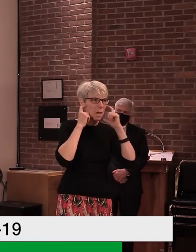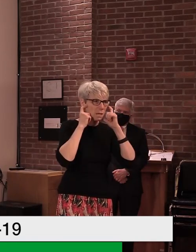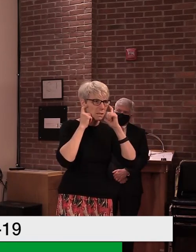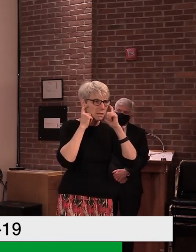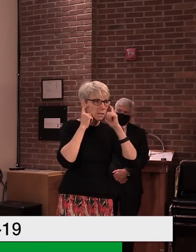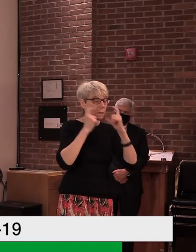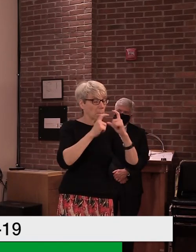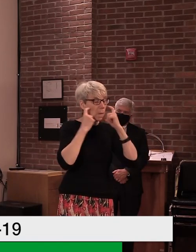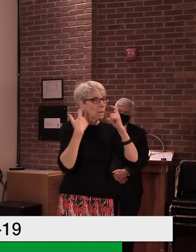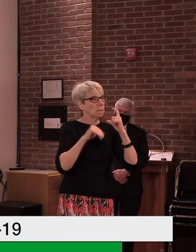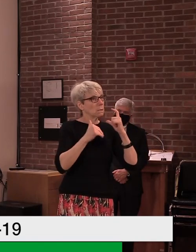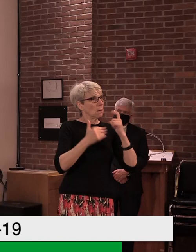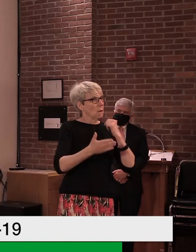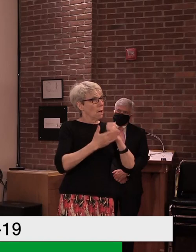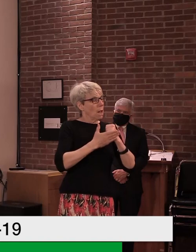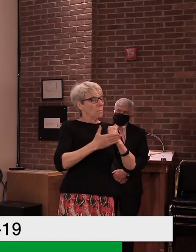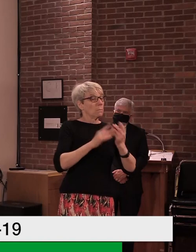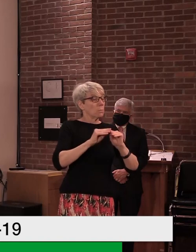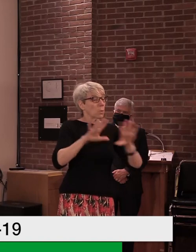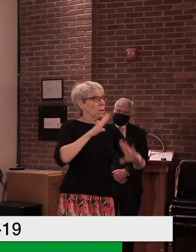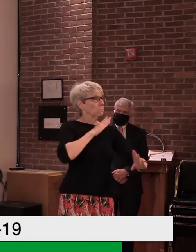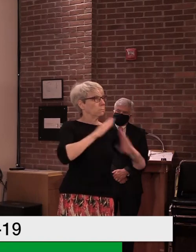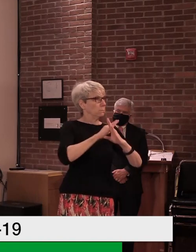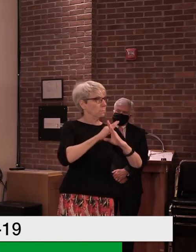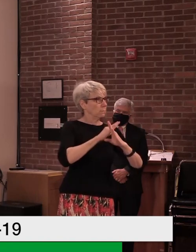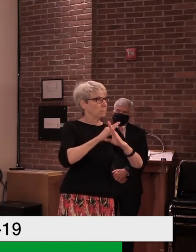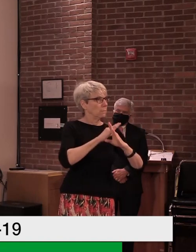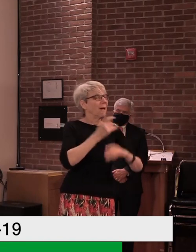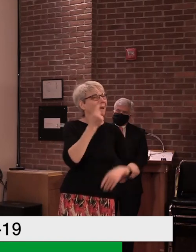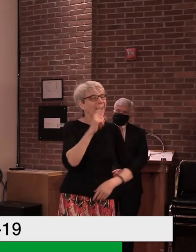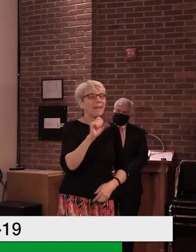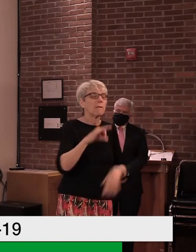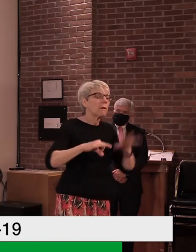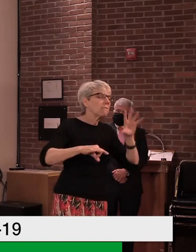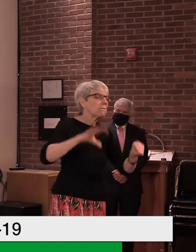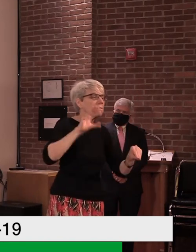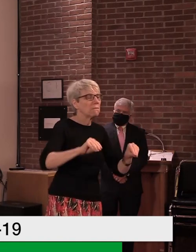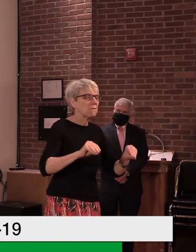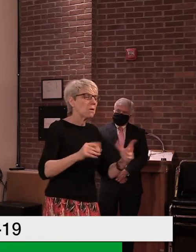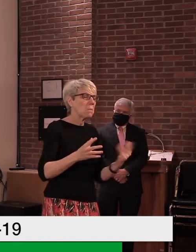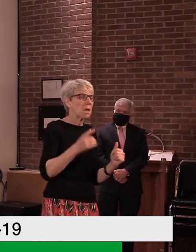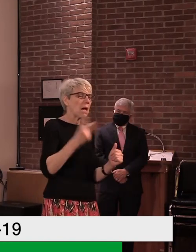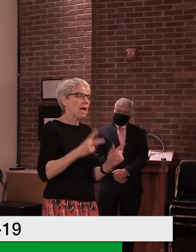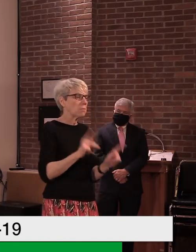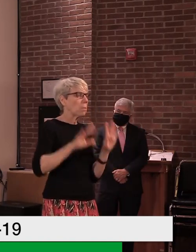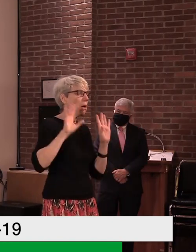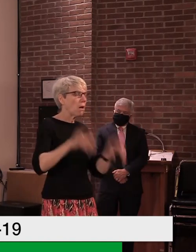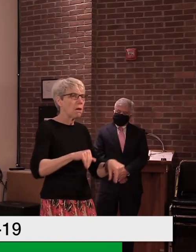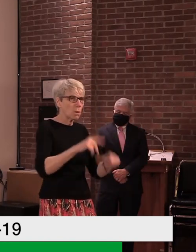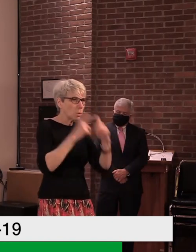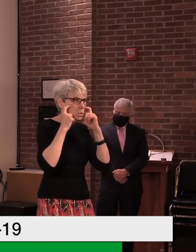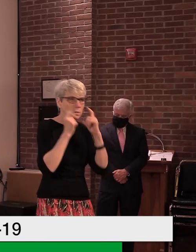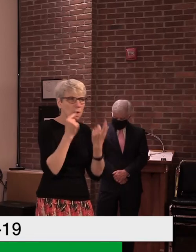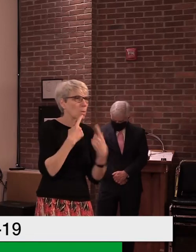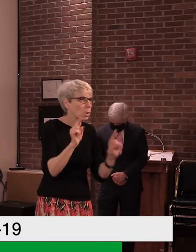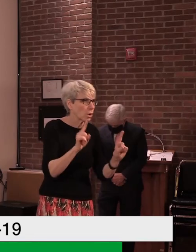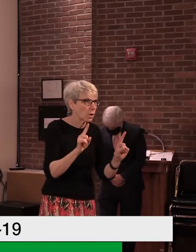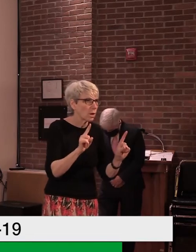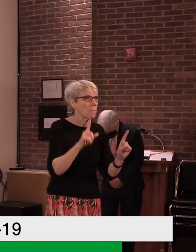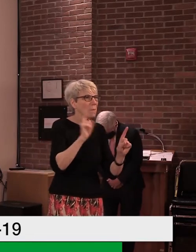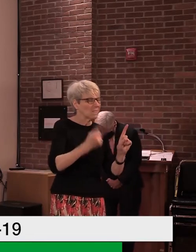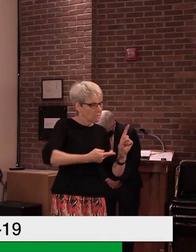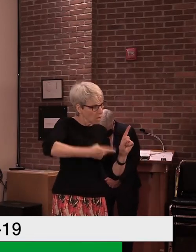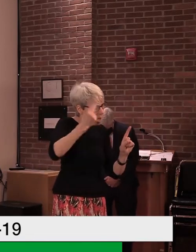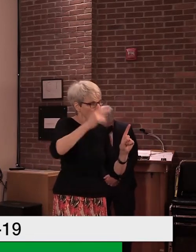virus, but only if a substantial majority of the population who is able to does so.